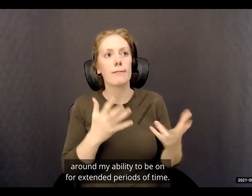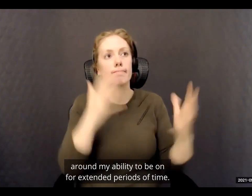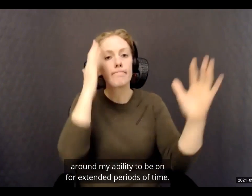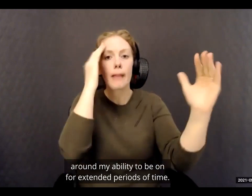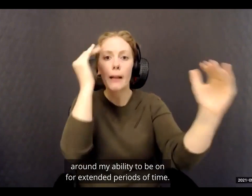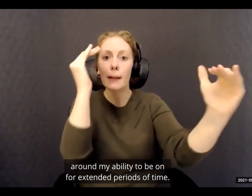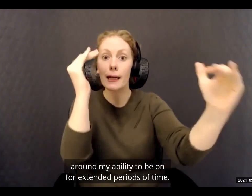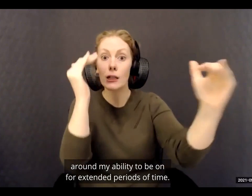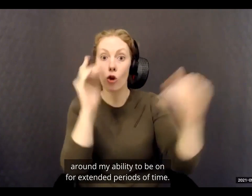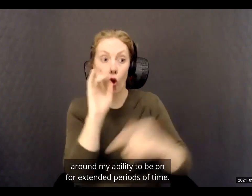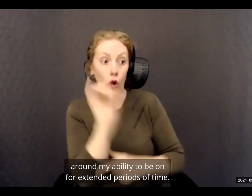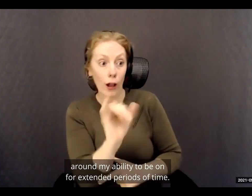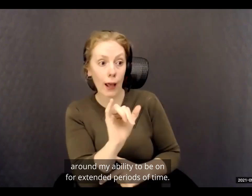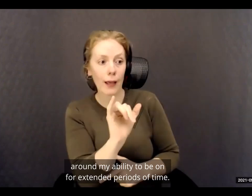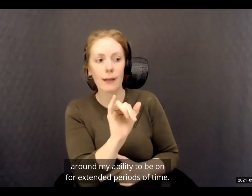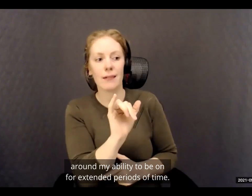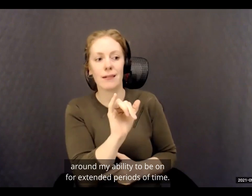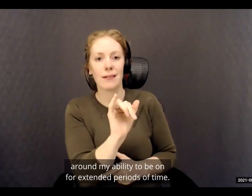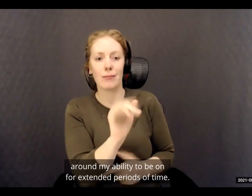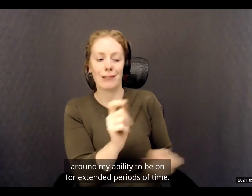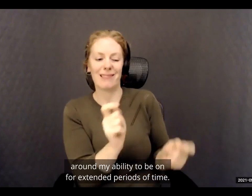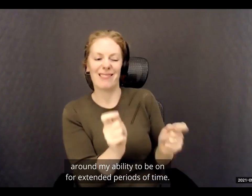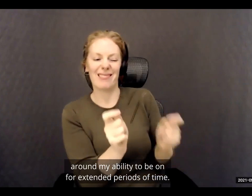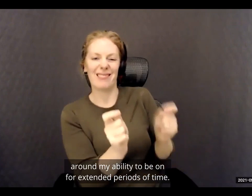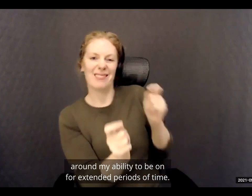around my ability to be